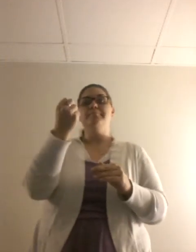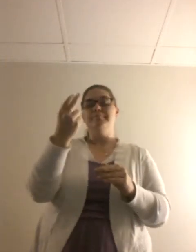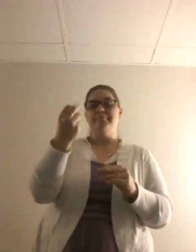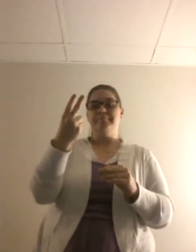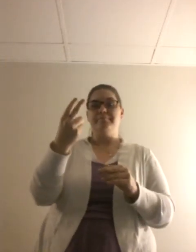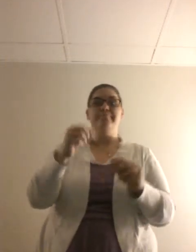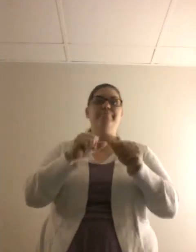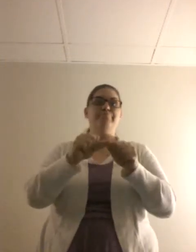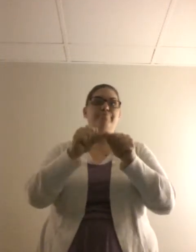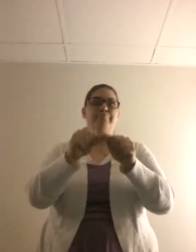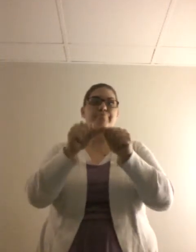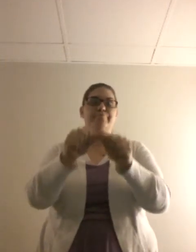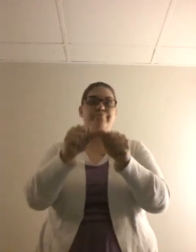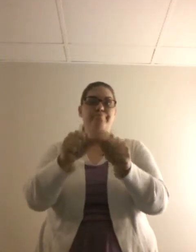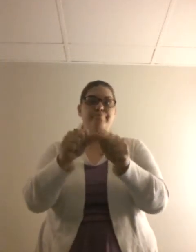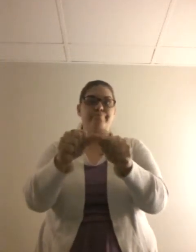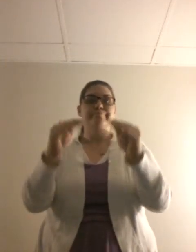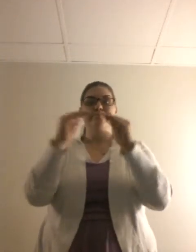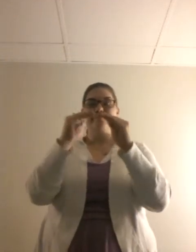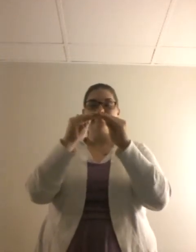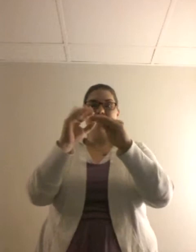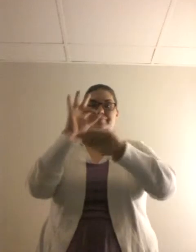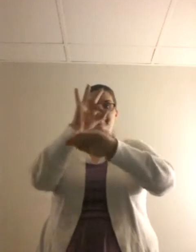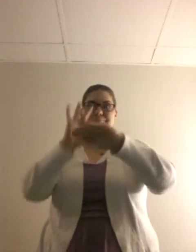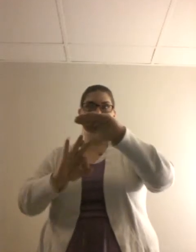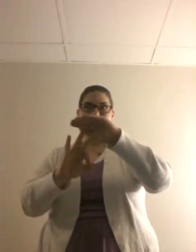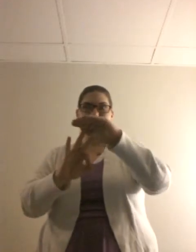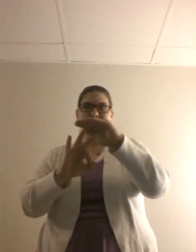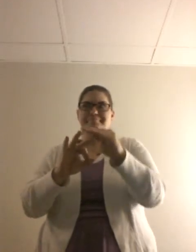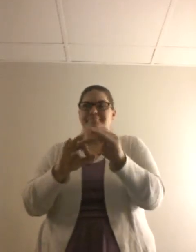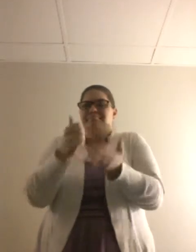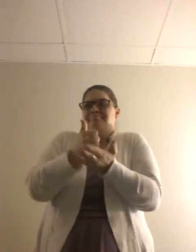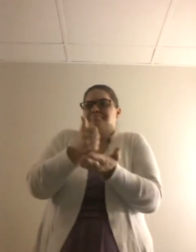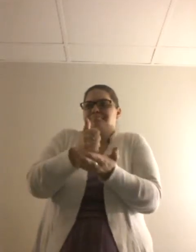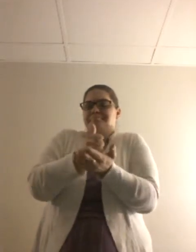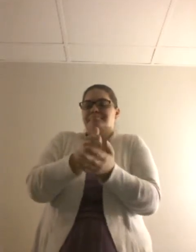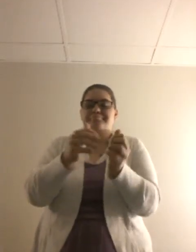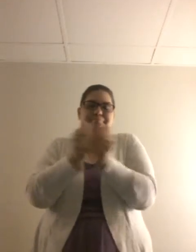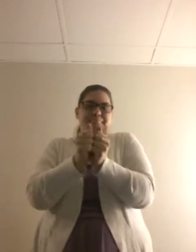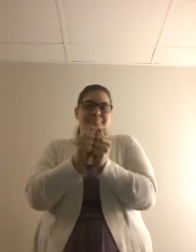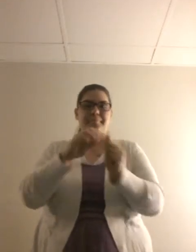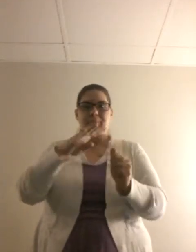I found with 4th and 5th graders, it really helps them to see a picture of the fraction, to help them understand what these numbers